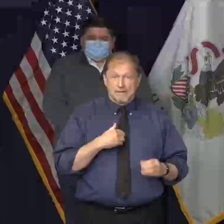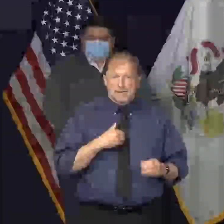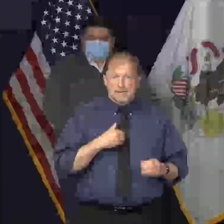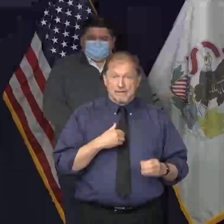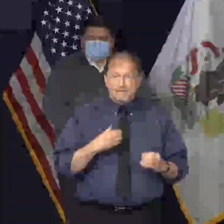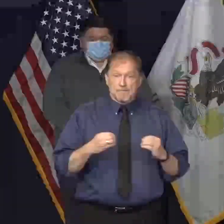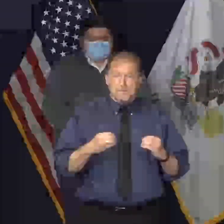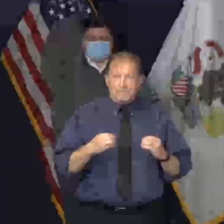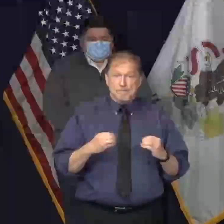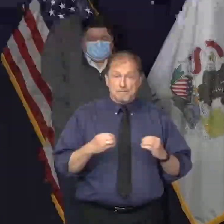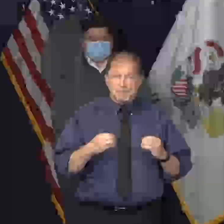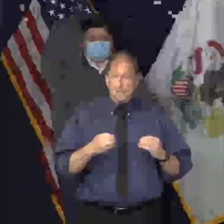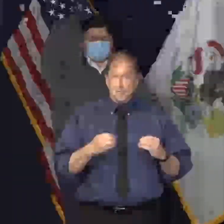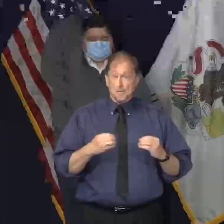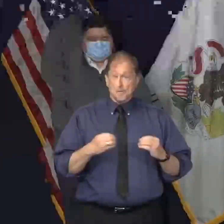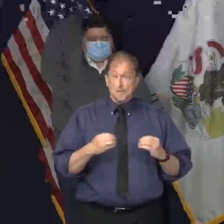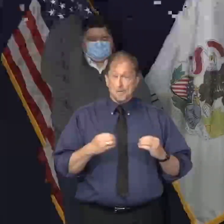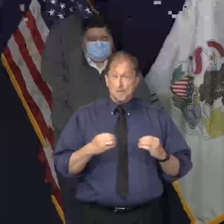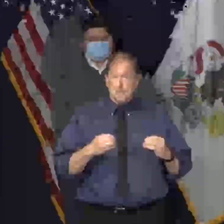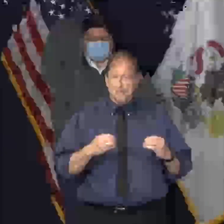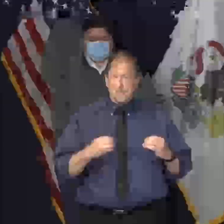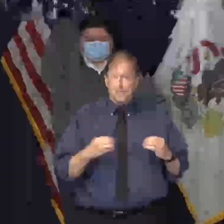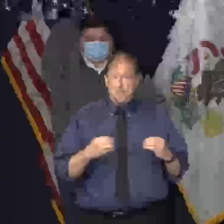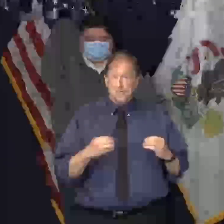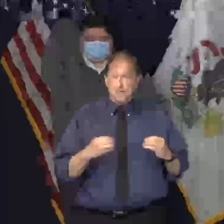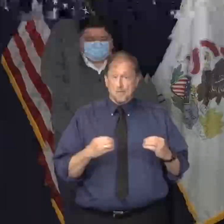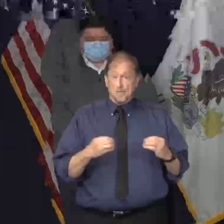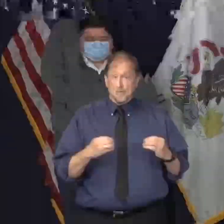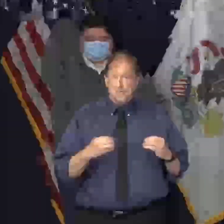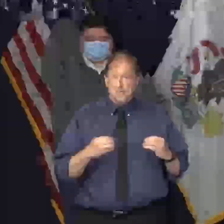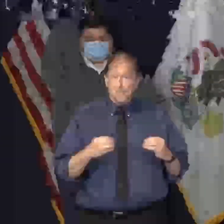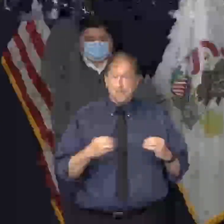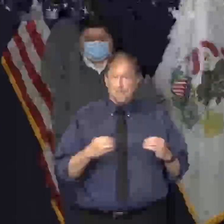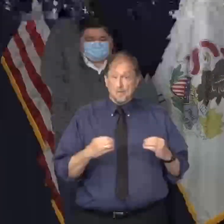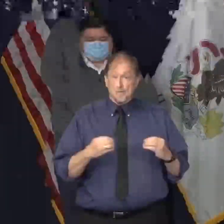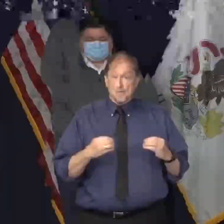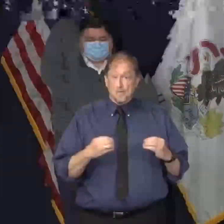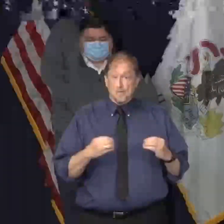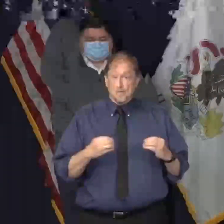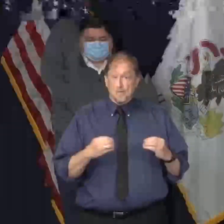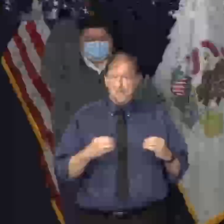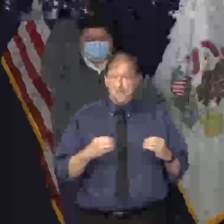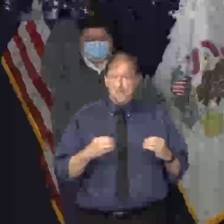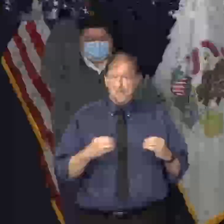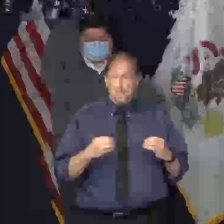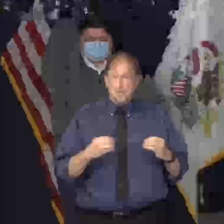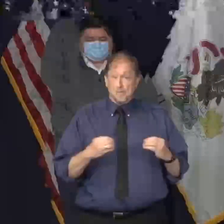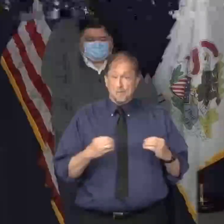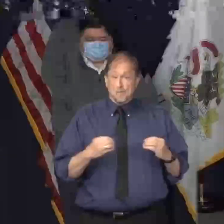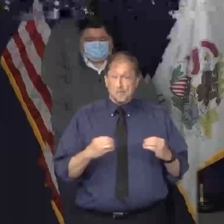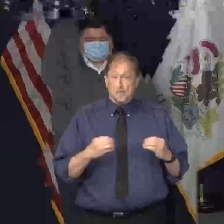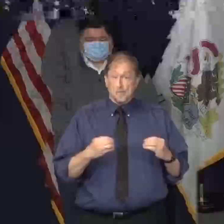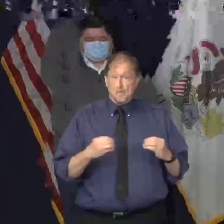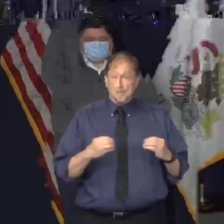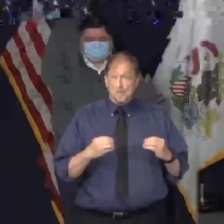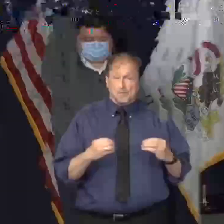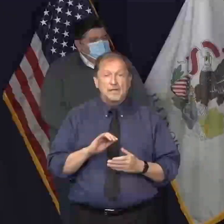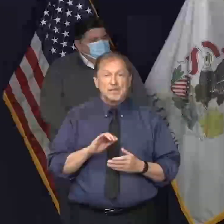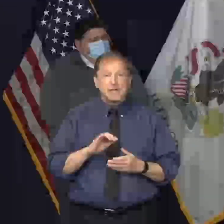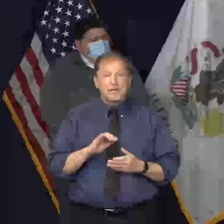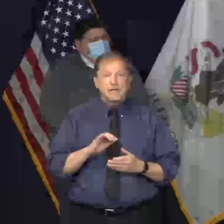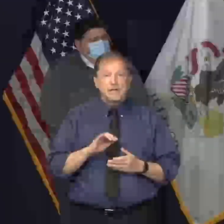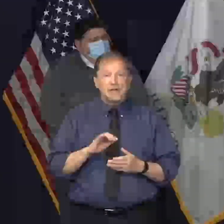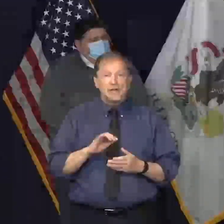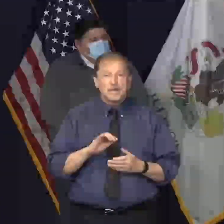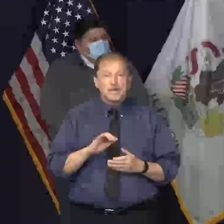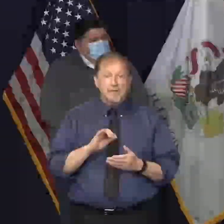of Illinois over the last week, and our numbers are continuing to grow. I know personally I have been impacted, losing